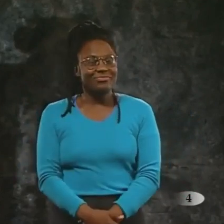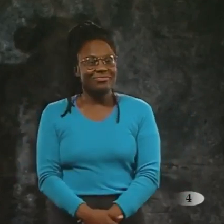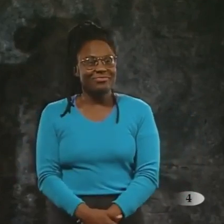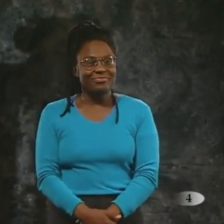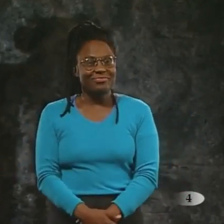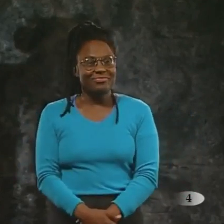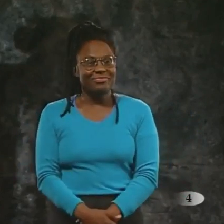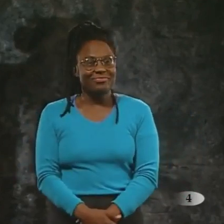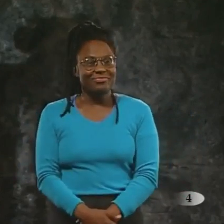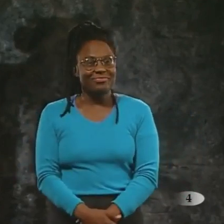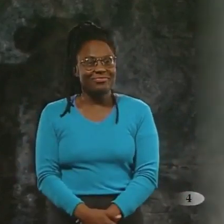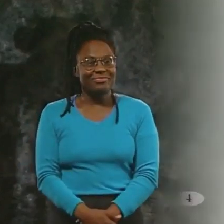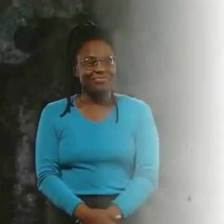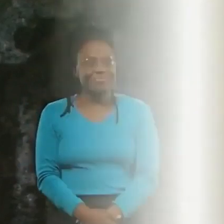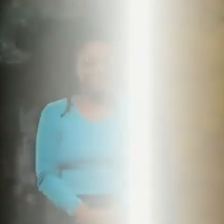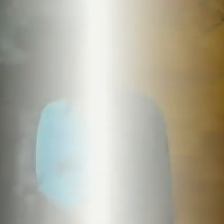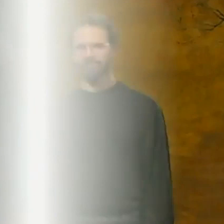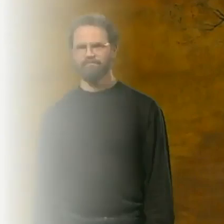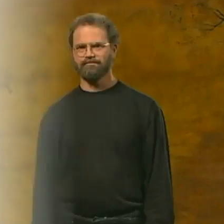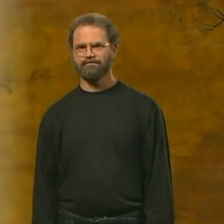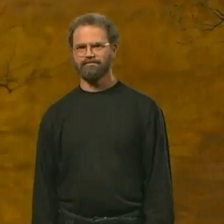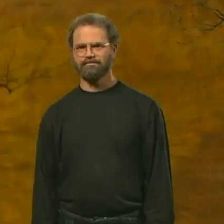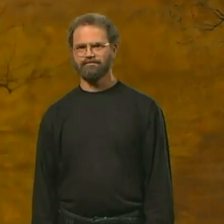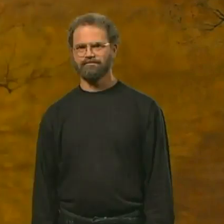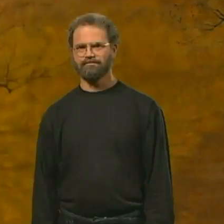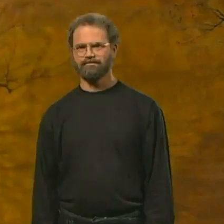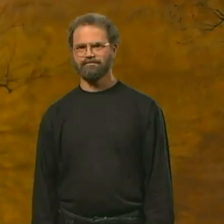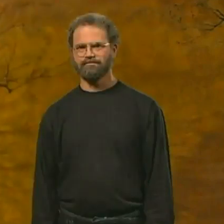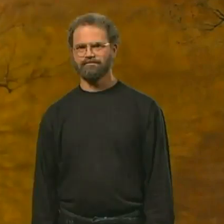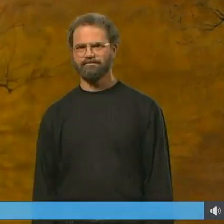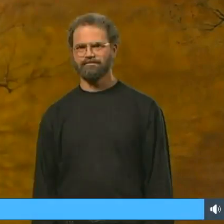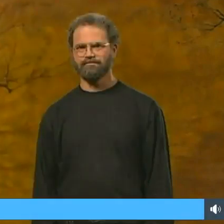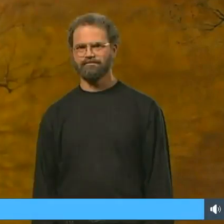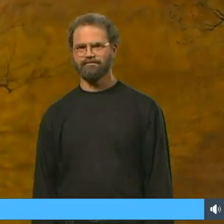thought process than what you're used to. So I really hope that you enjoy learning fingerspelling.